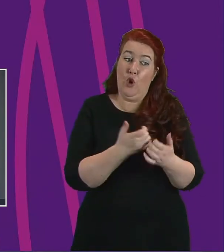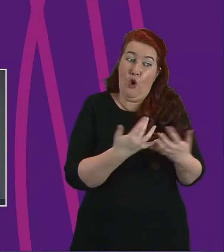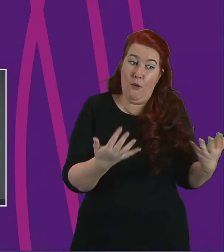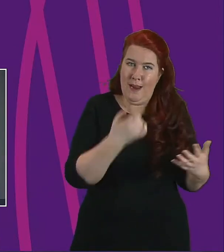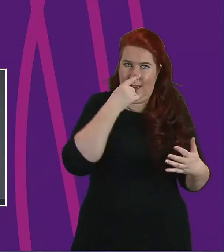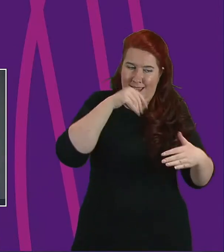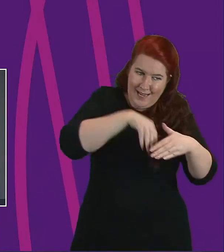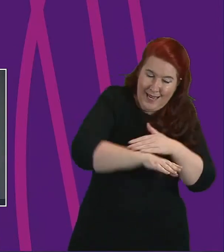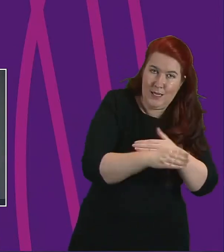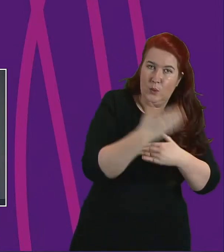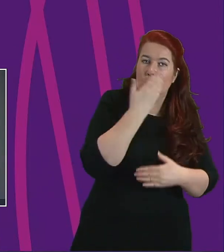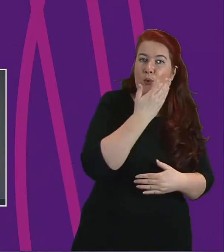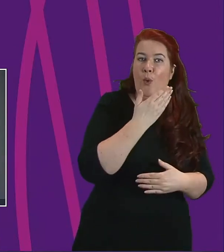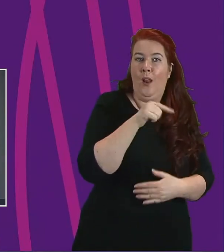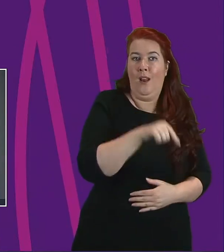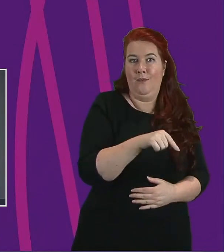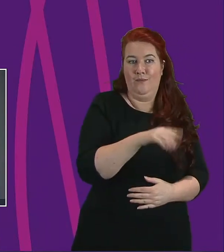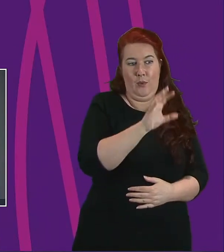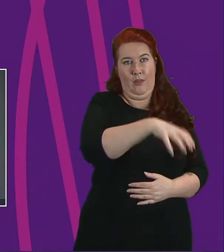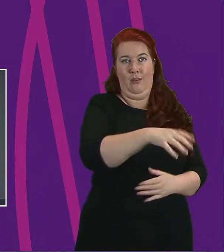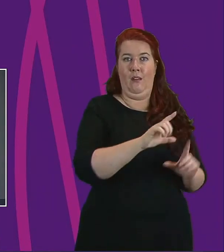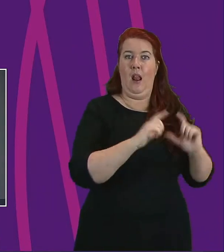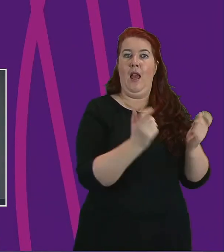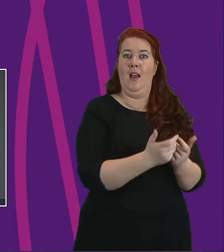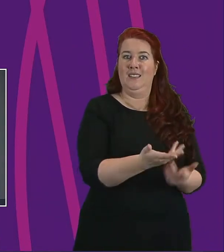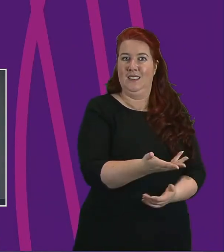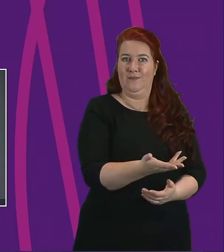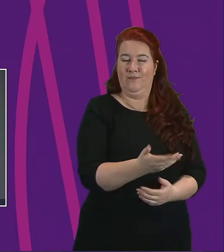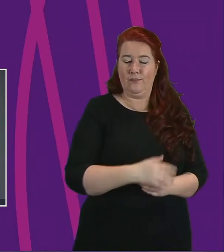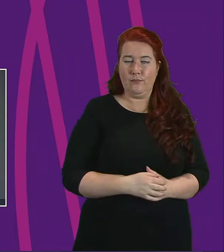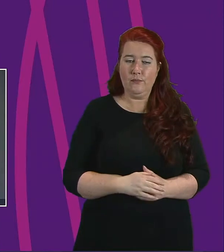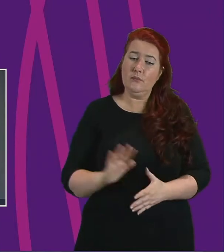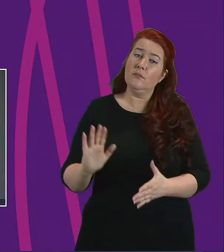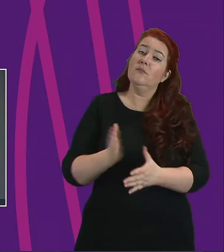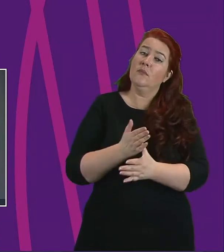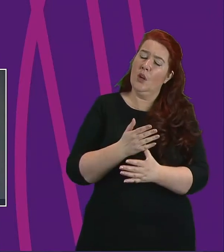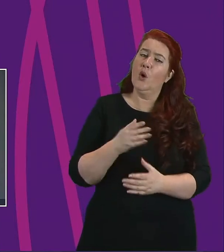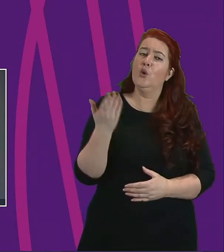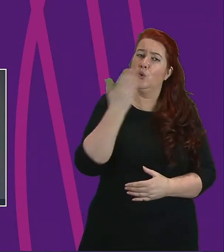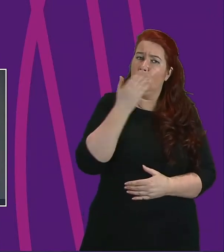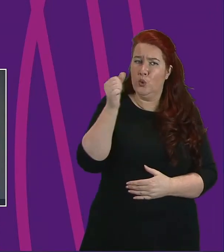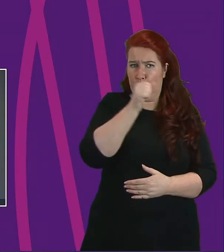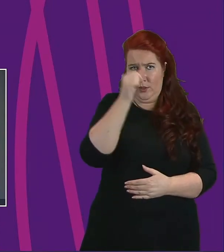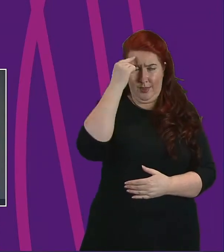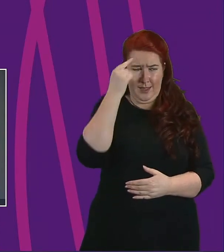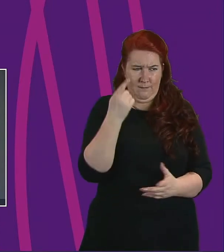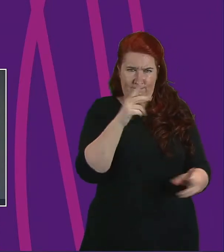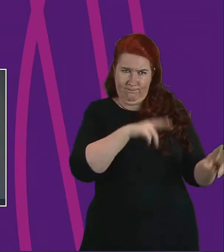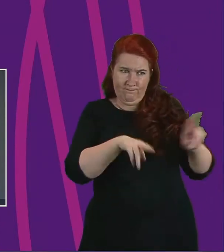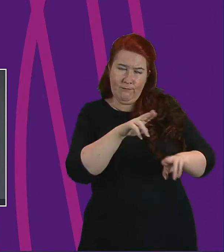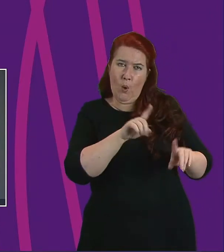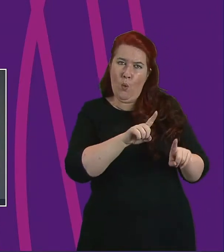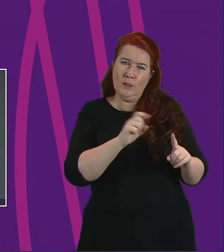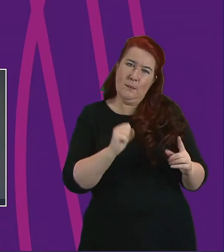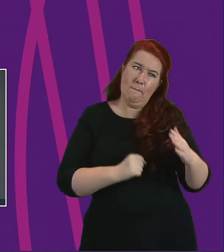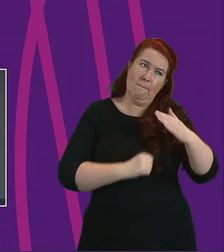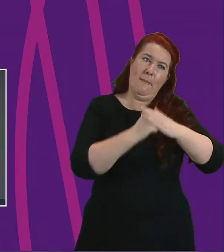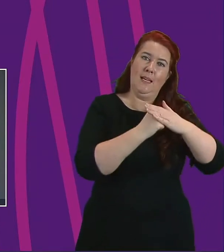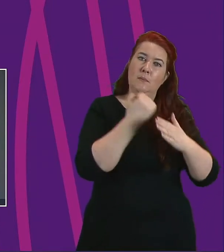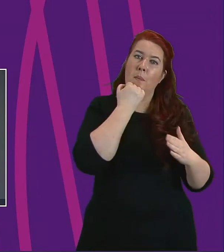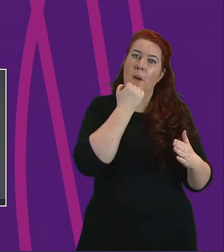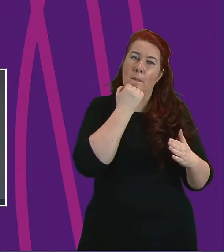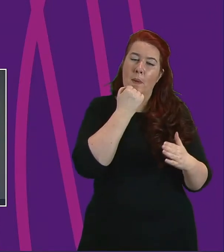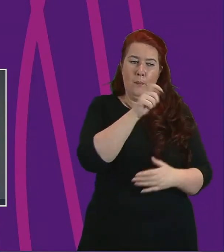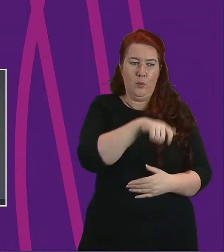learning within a specific setting. Initially, schools should assess the maximum number of pupils they can safely accommodate at any